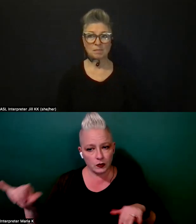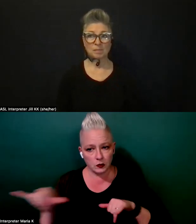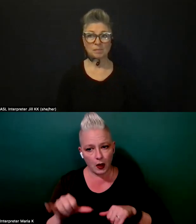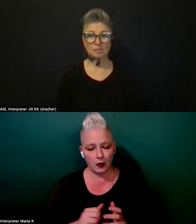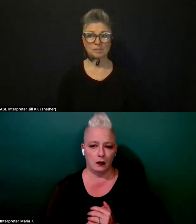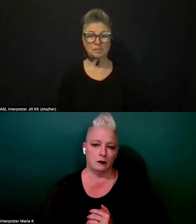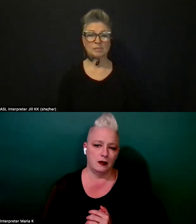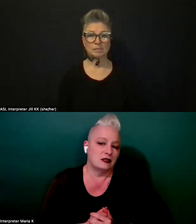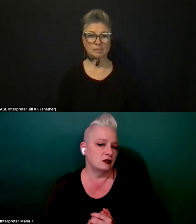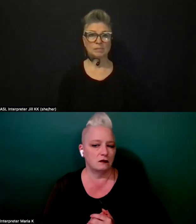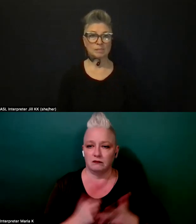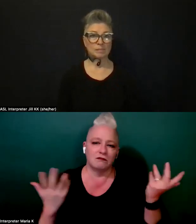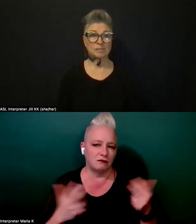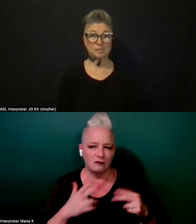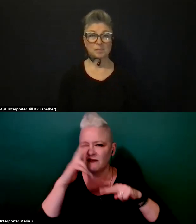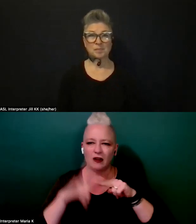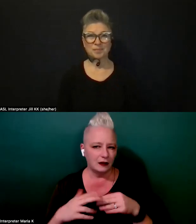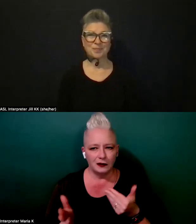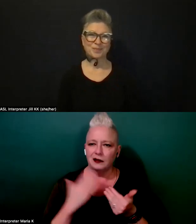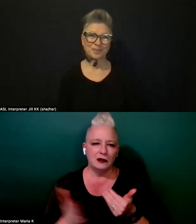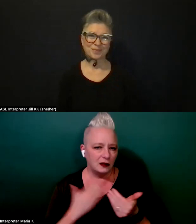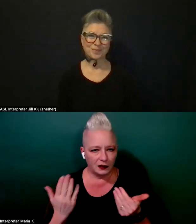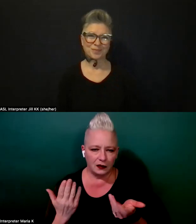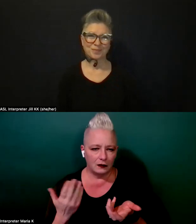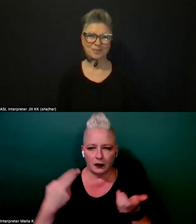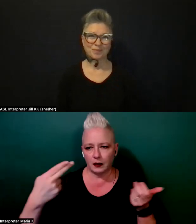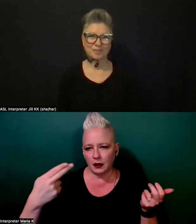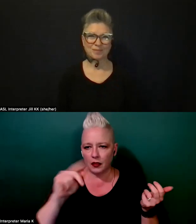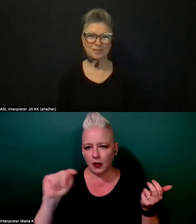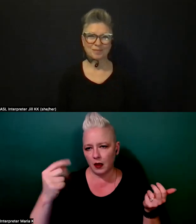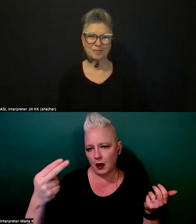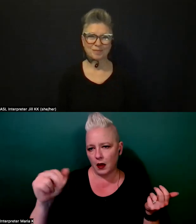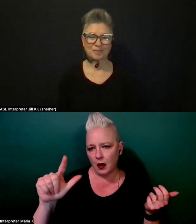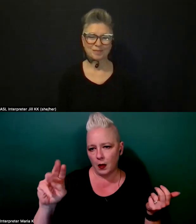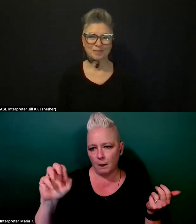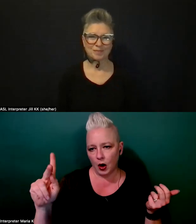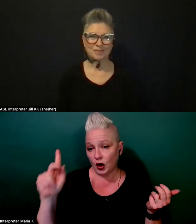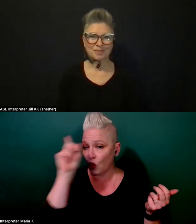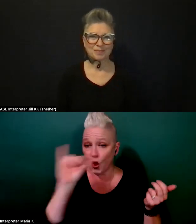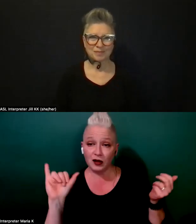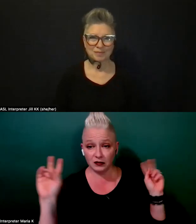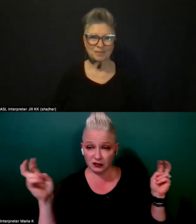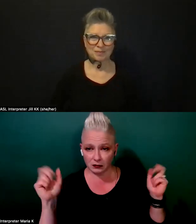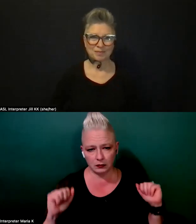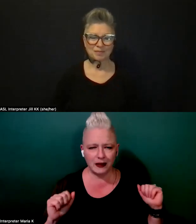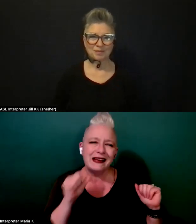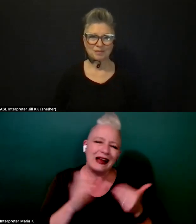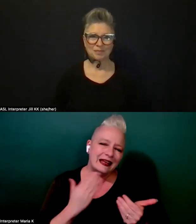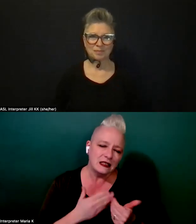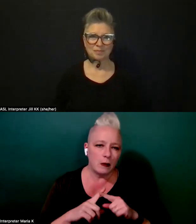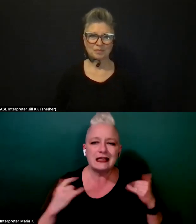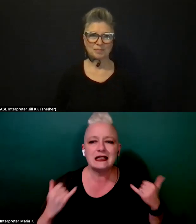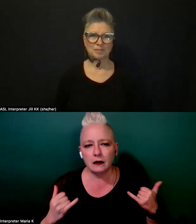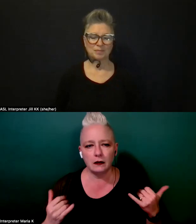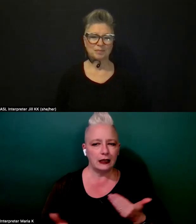that's just fun and easy, and it's very like the Hallmark look. I don't want to say it's easy, but um, it's contemporary. It's